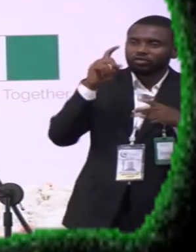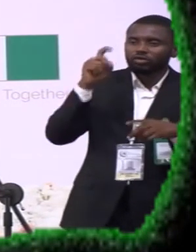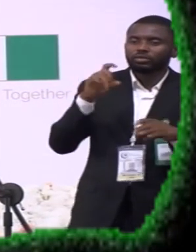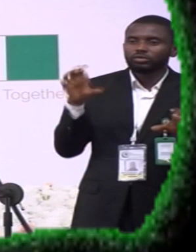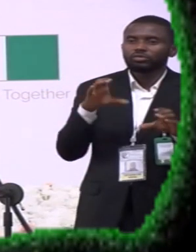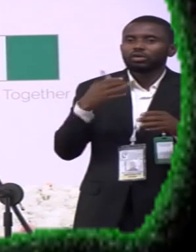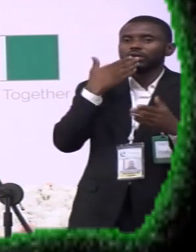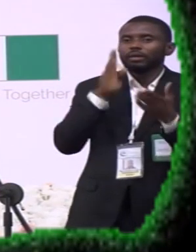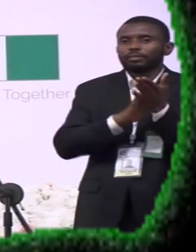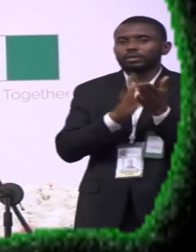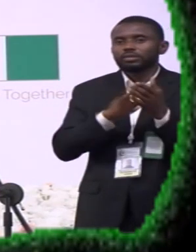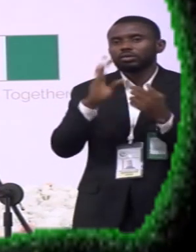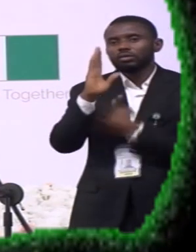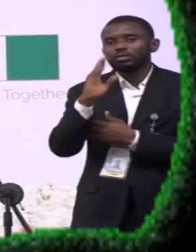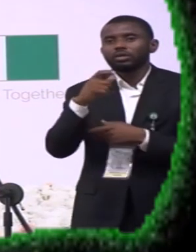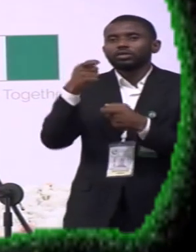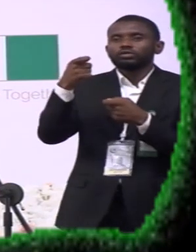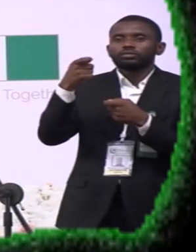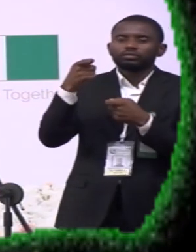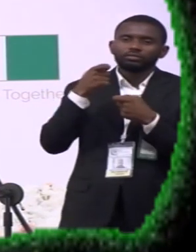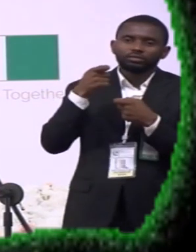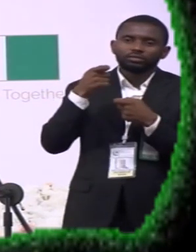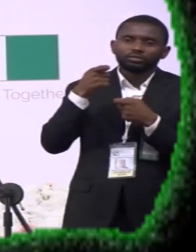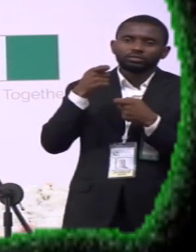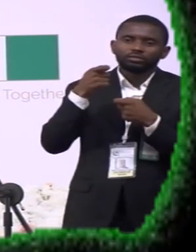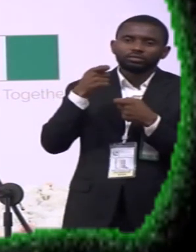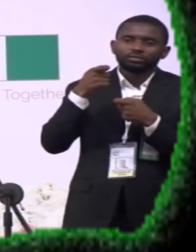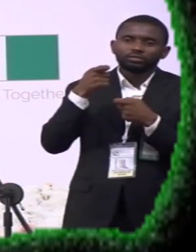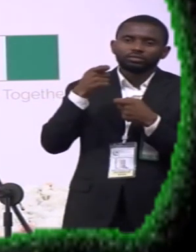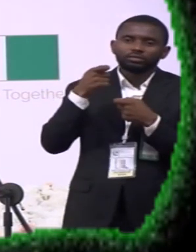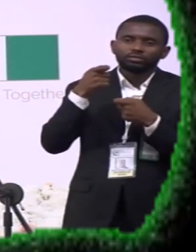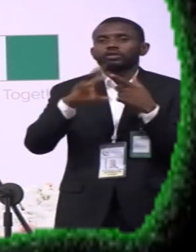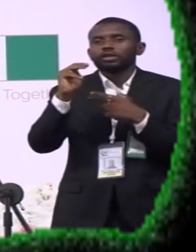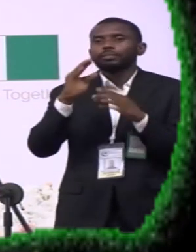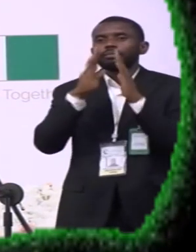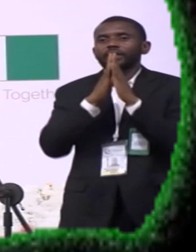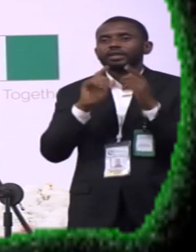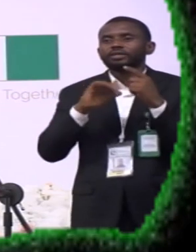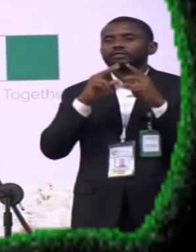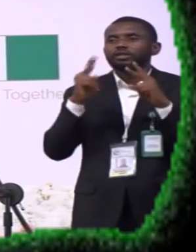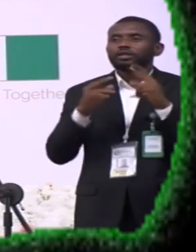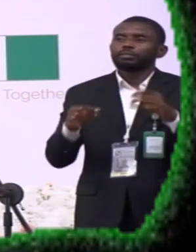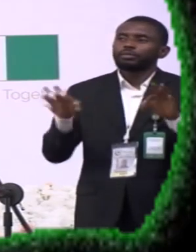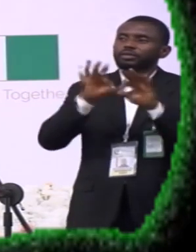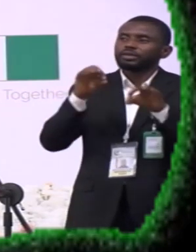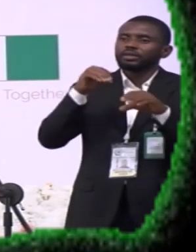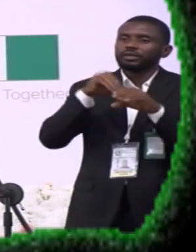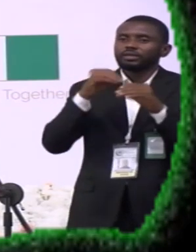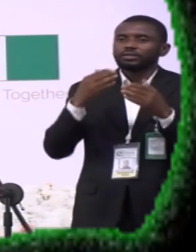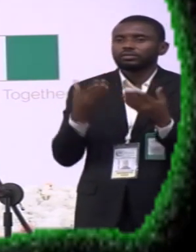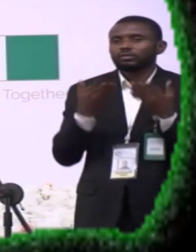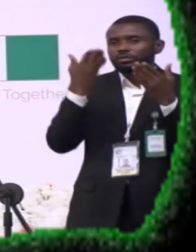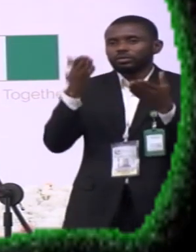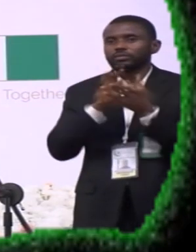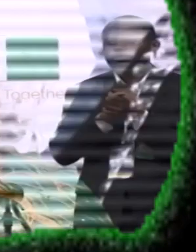God, drawing near to Him, prayer is very important, in penitence and submission. There